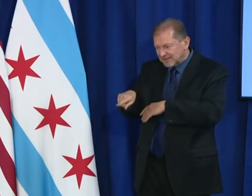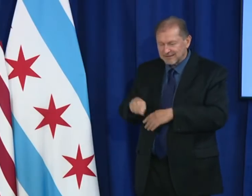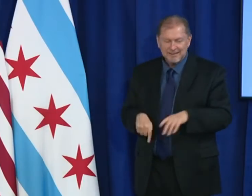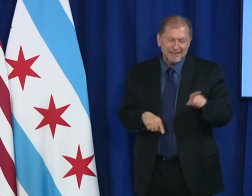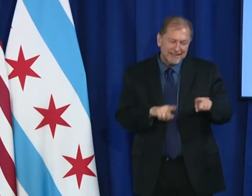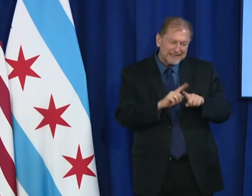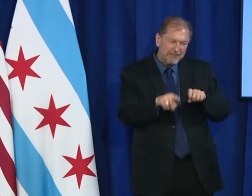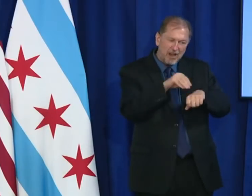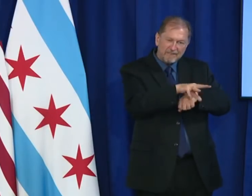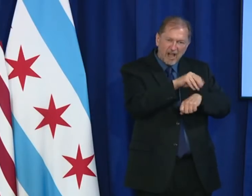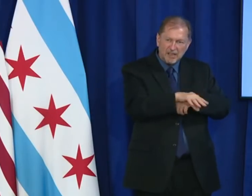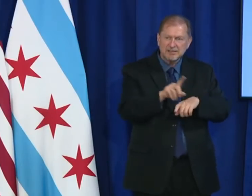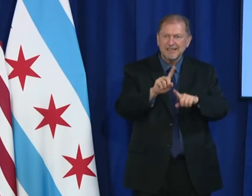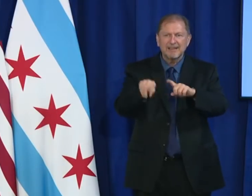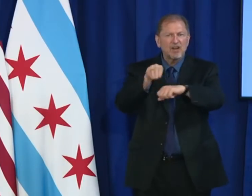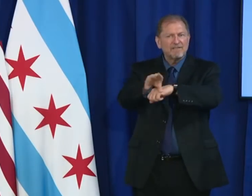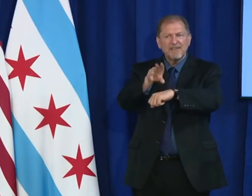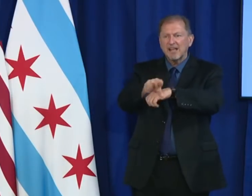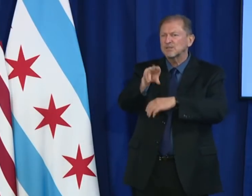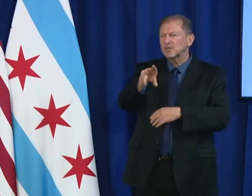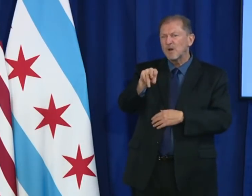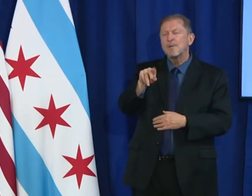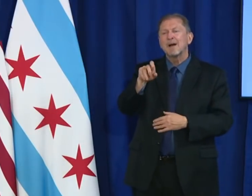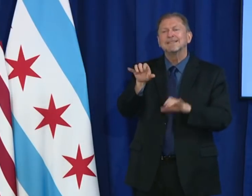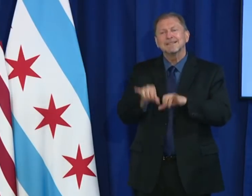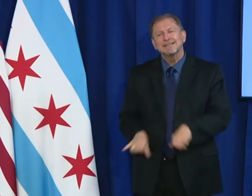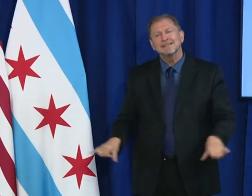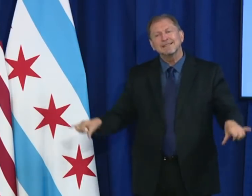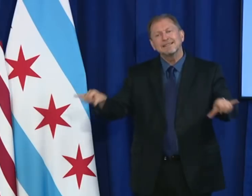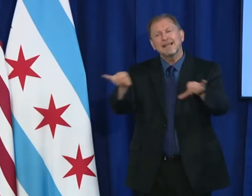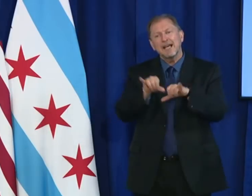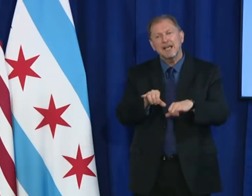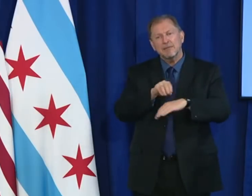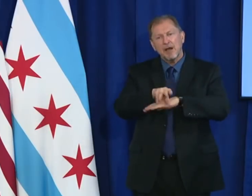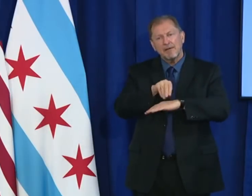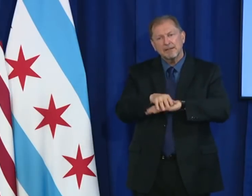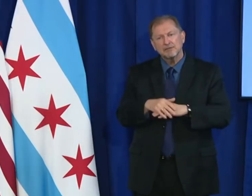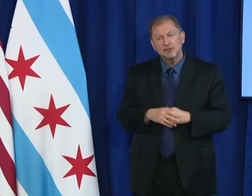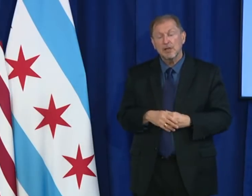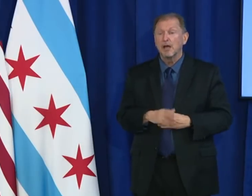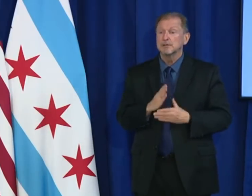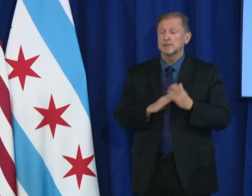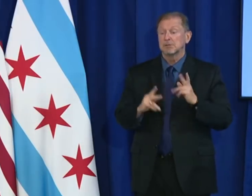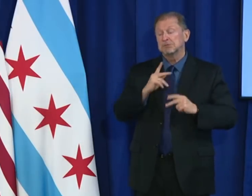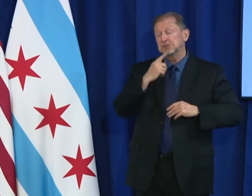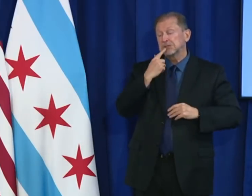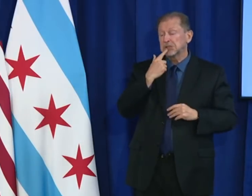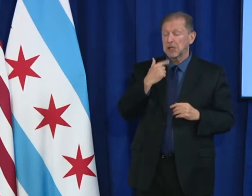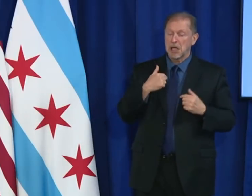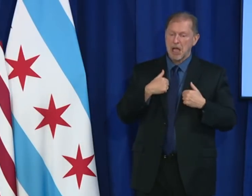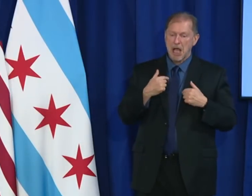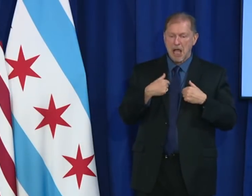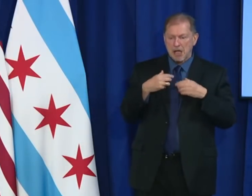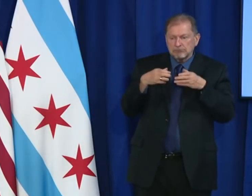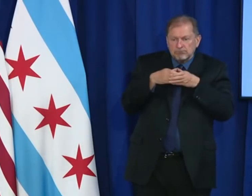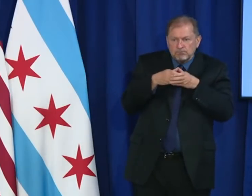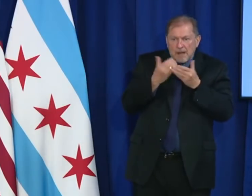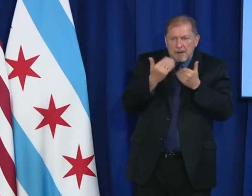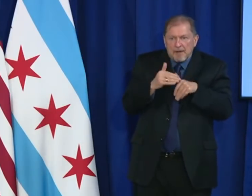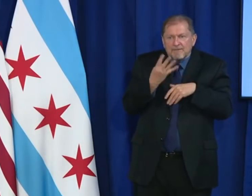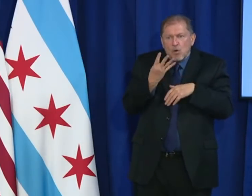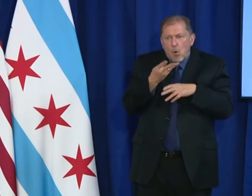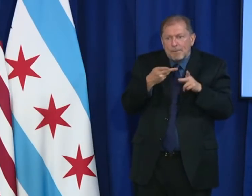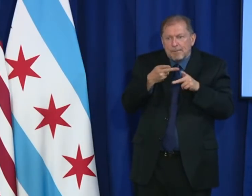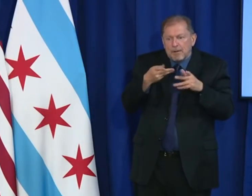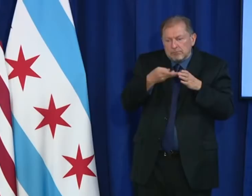also find is that even people who think I've had a very small bubble, right? Like I've only had 4 people in my bubble.